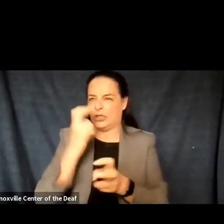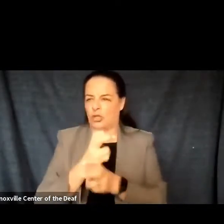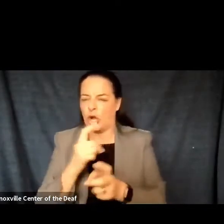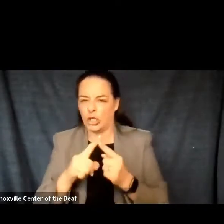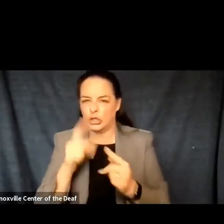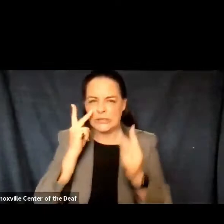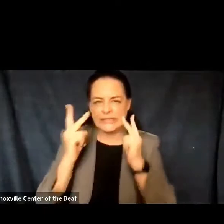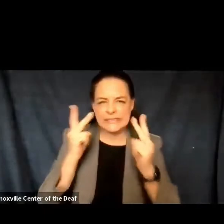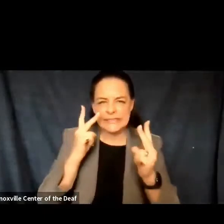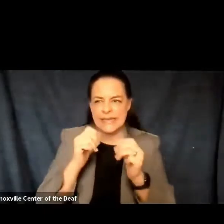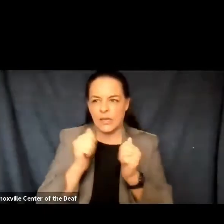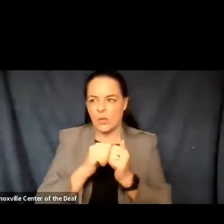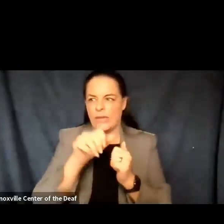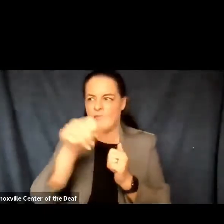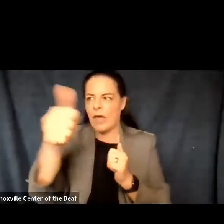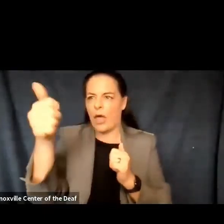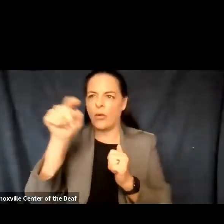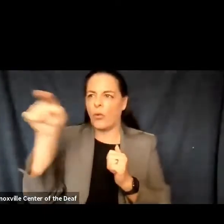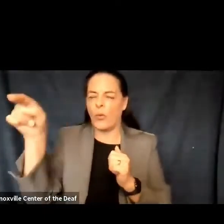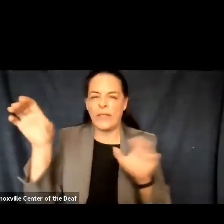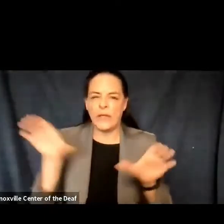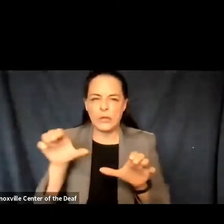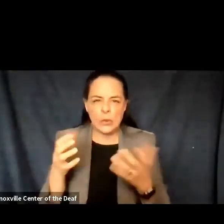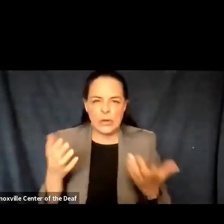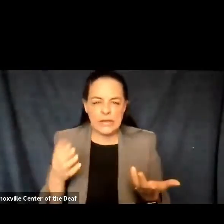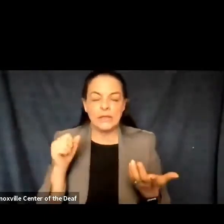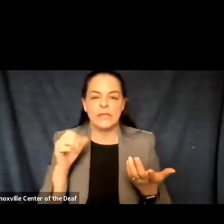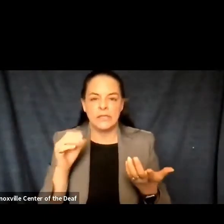see with what the other folks are doing as well.